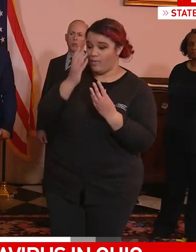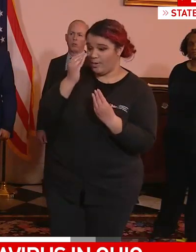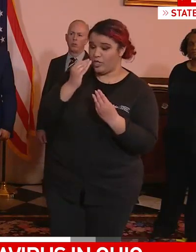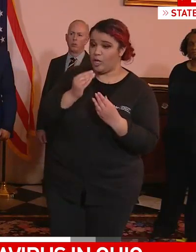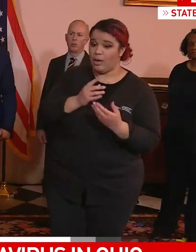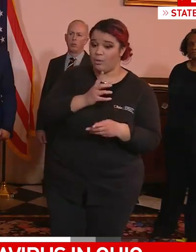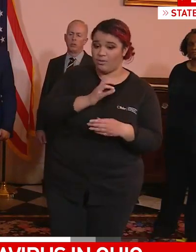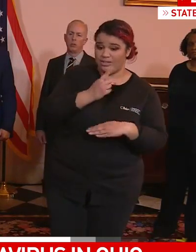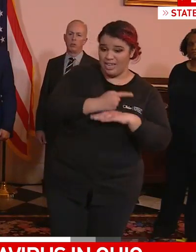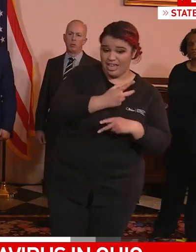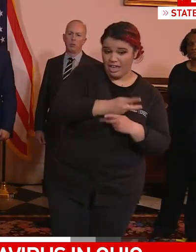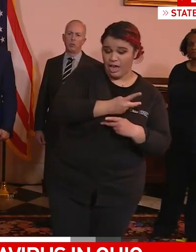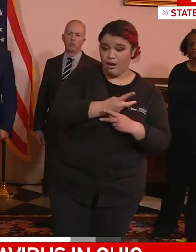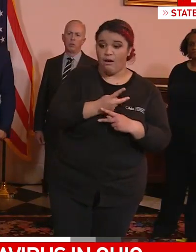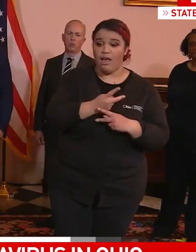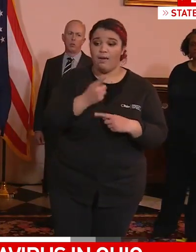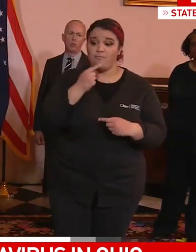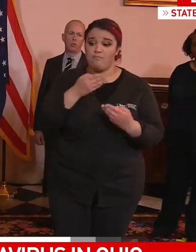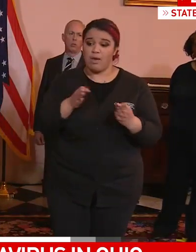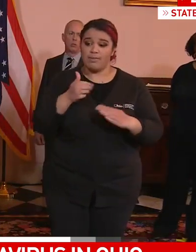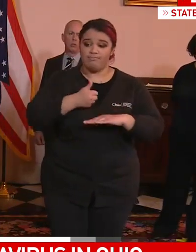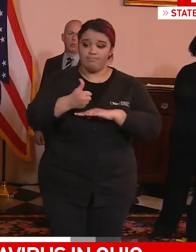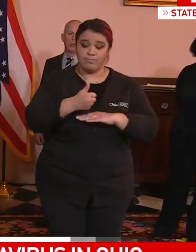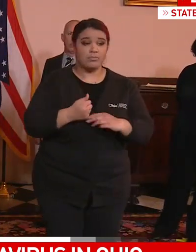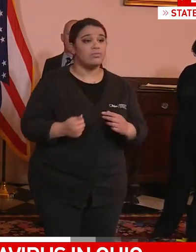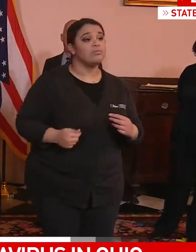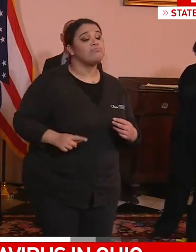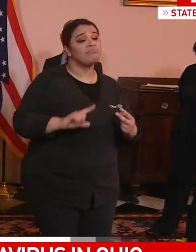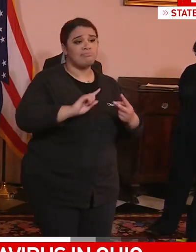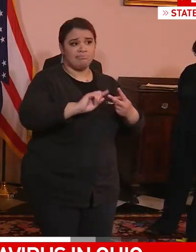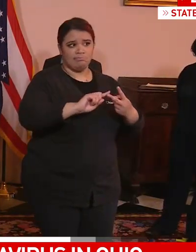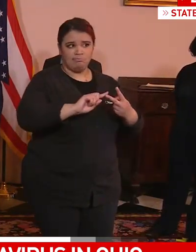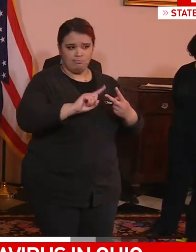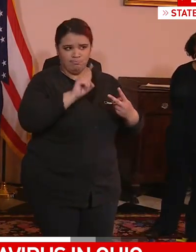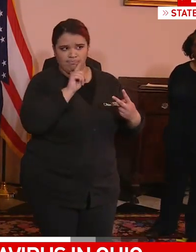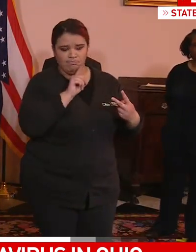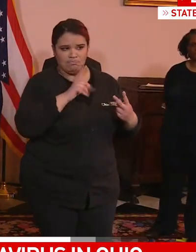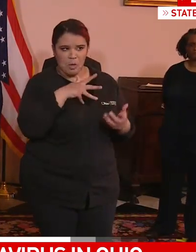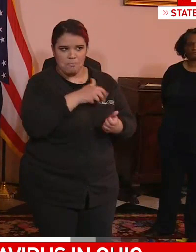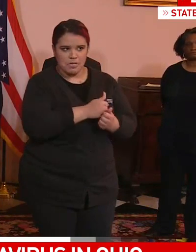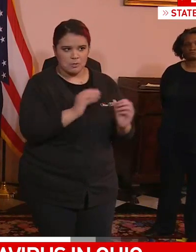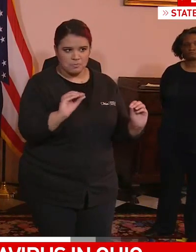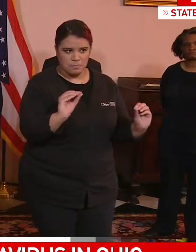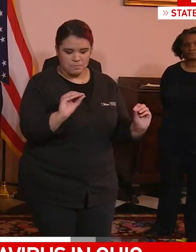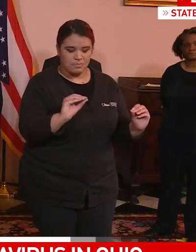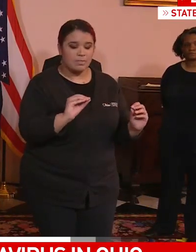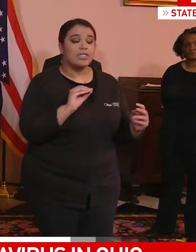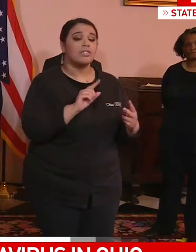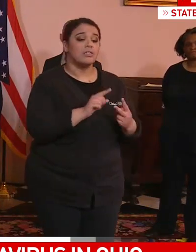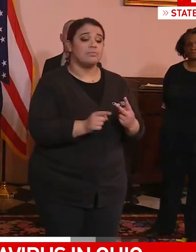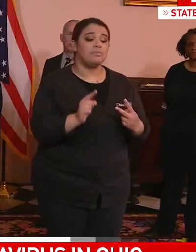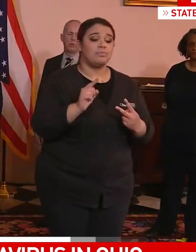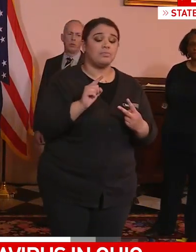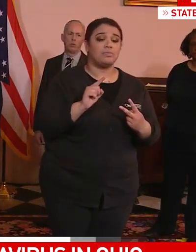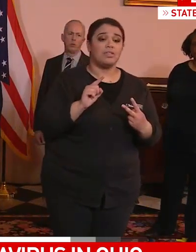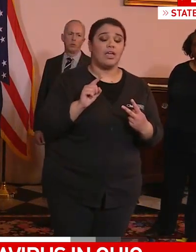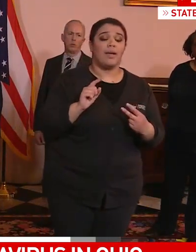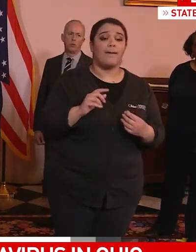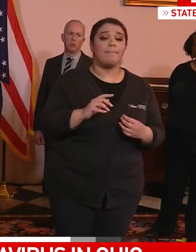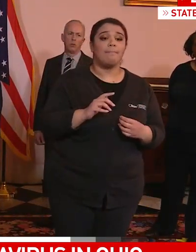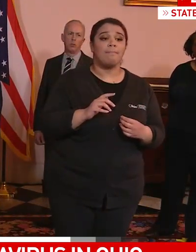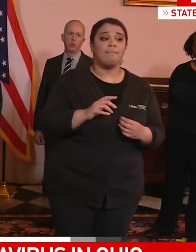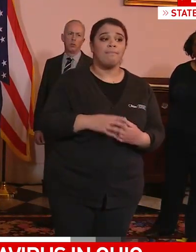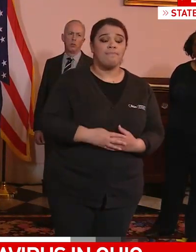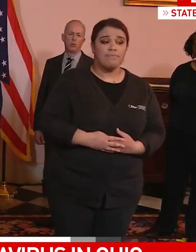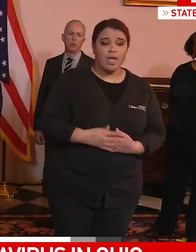No updates on the latter, other than what I did announce, and that is that we're going